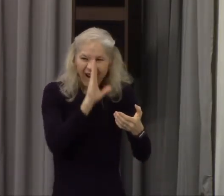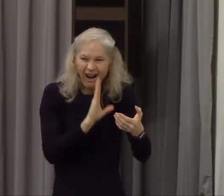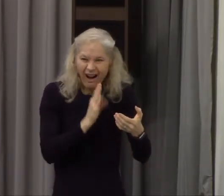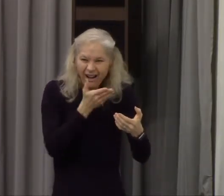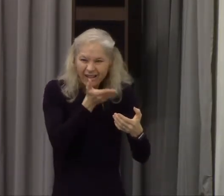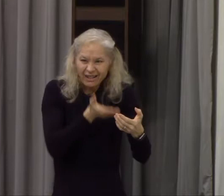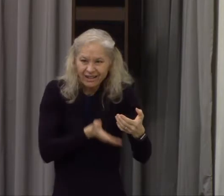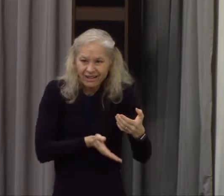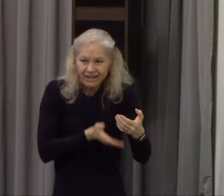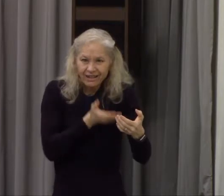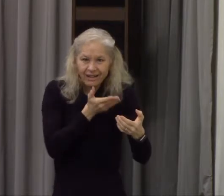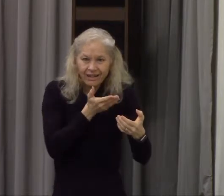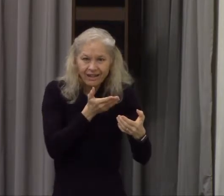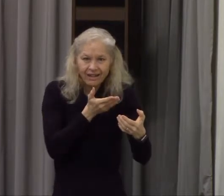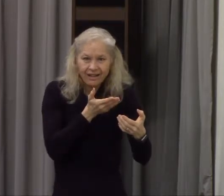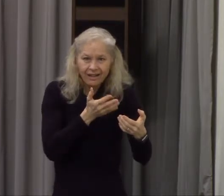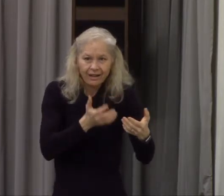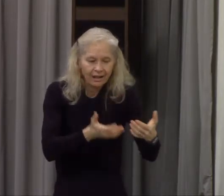into his arms.